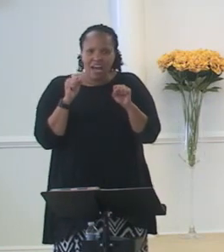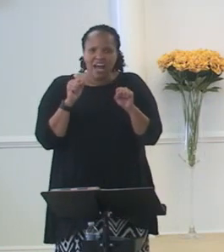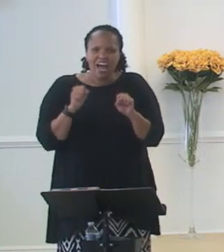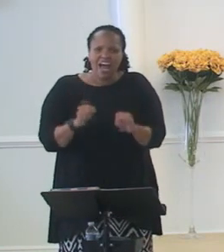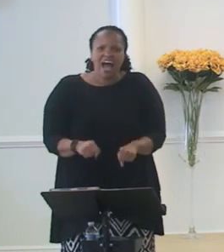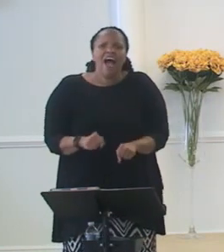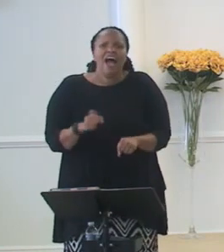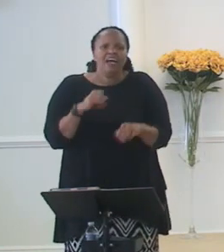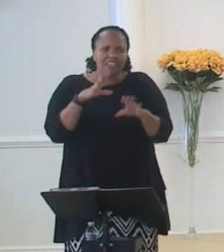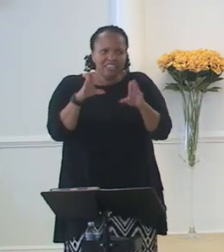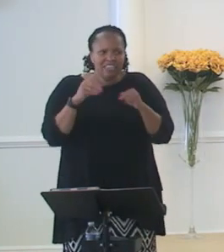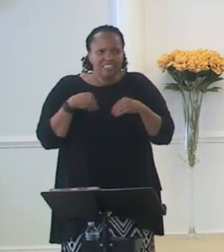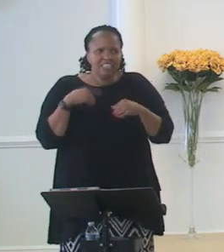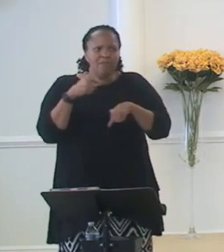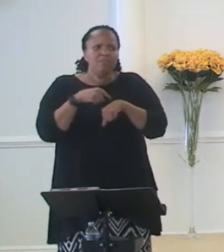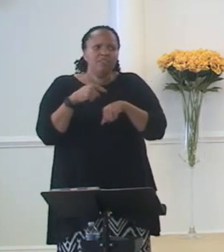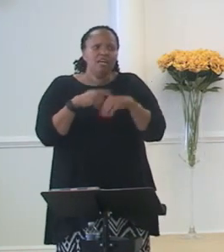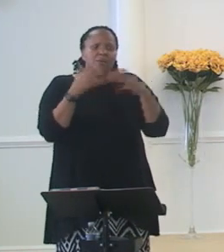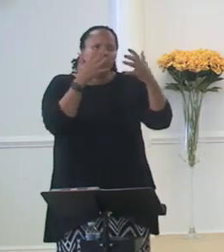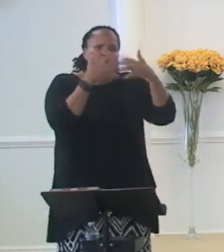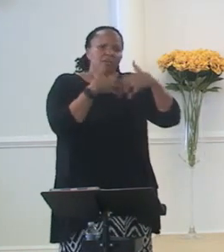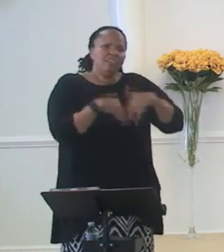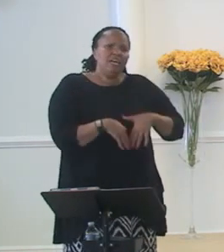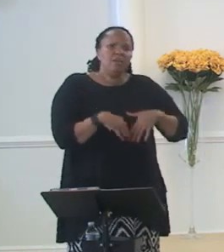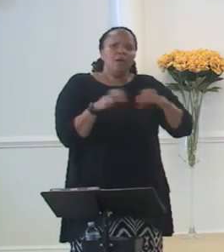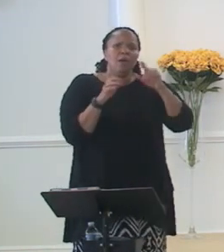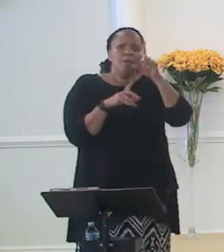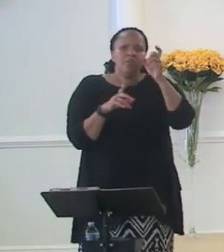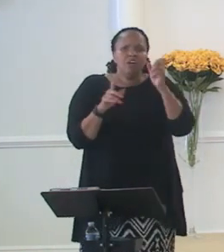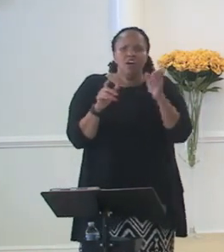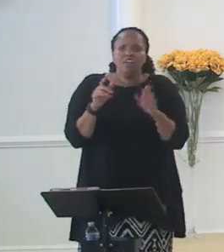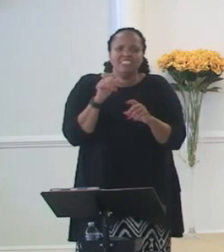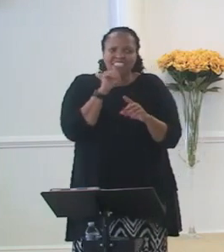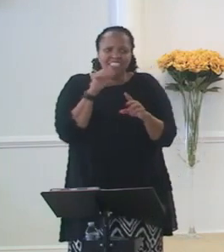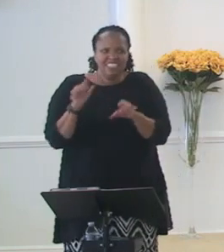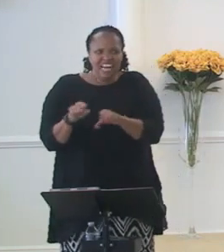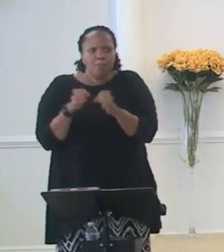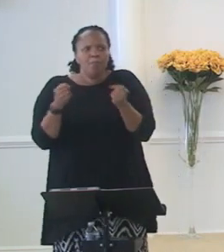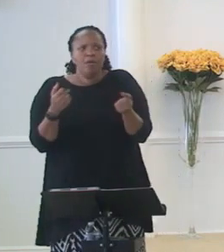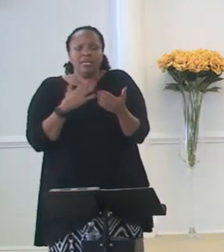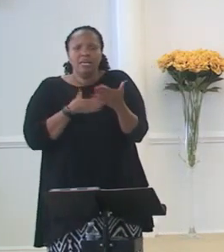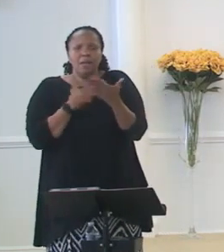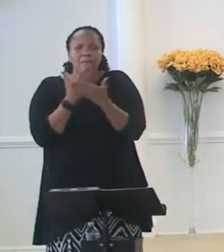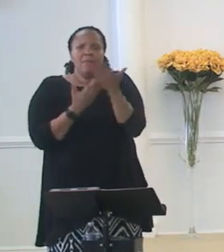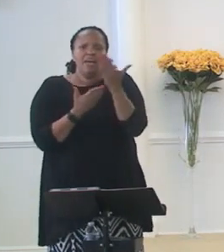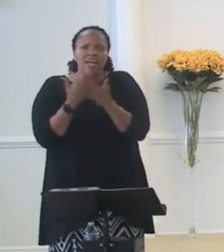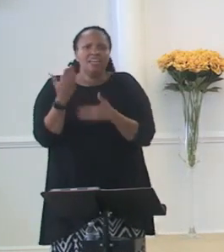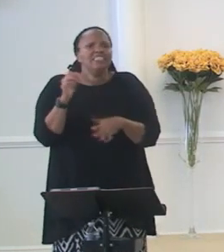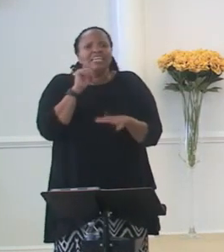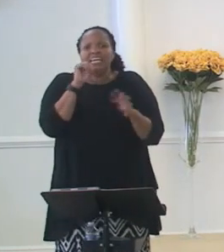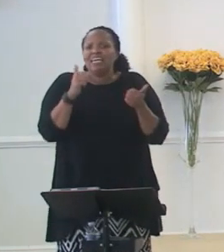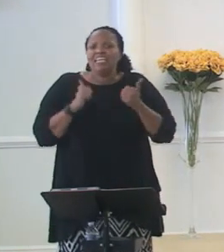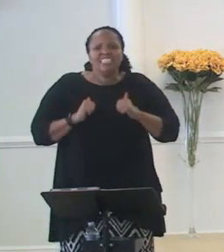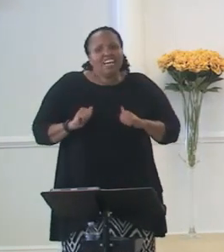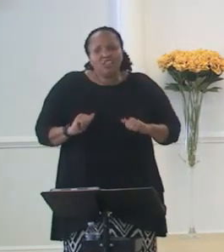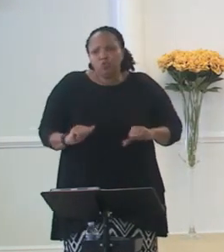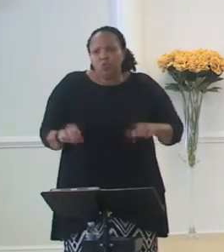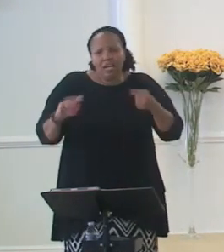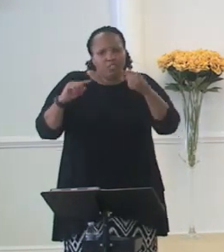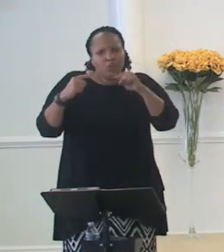of breaking down because I'm not being broken by his hand. He's not trying to shatter